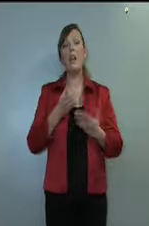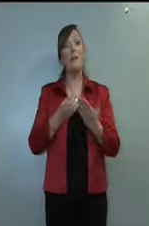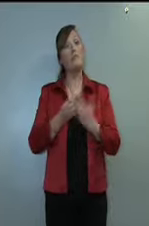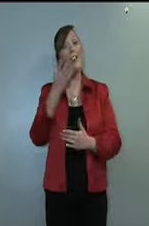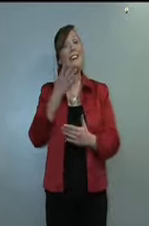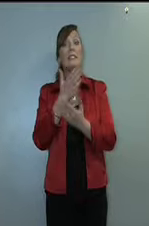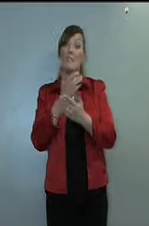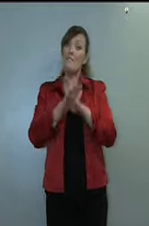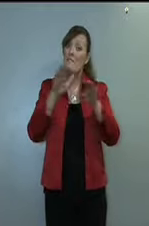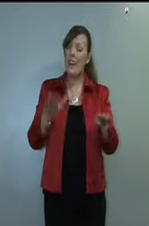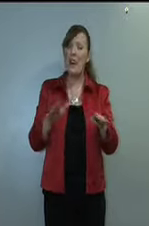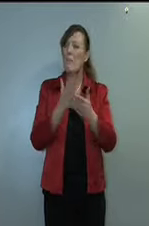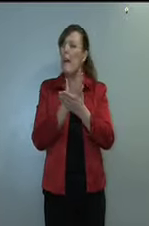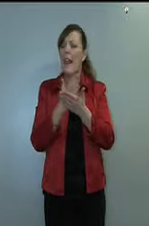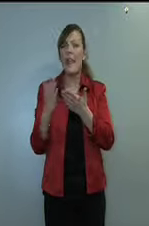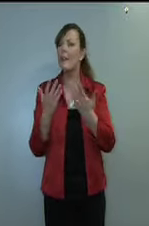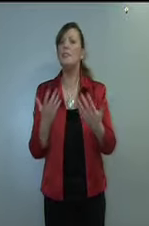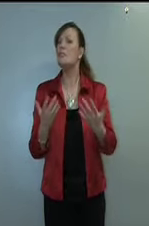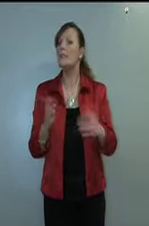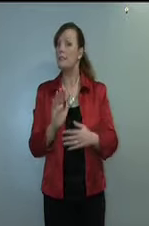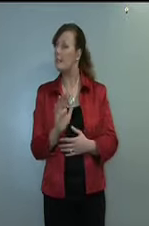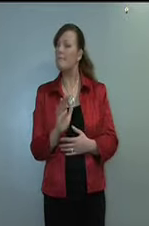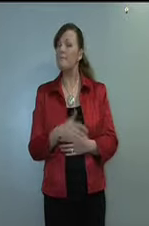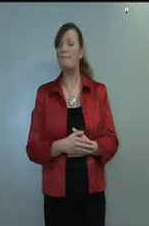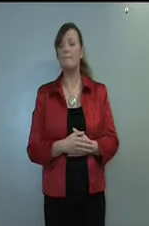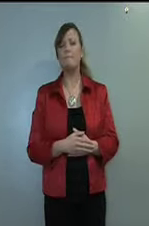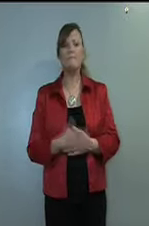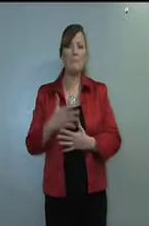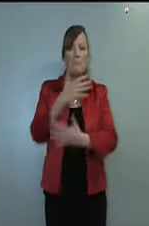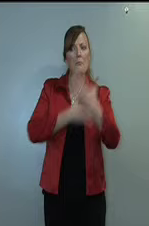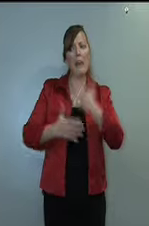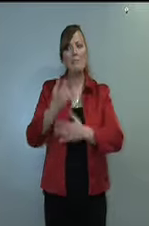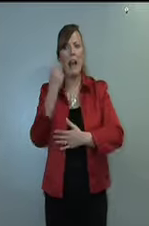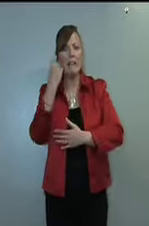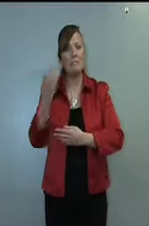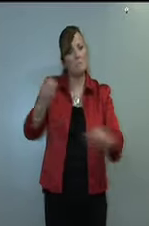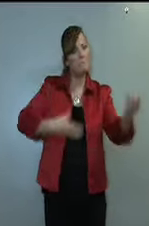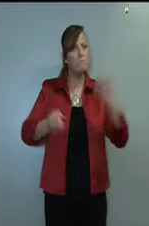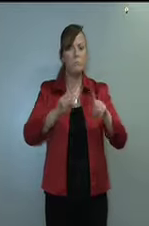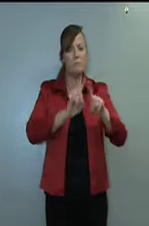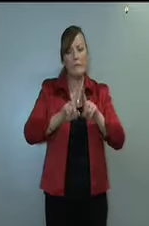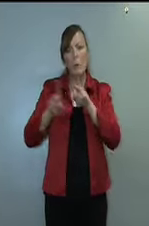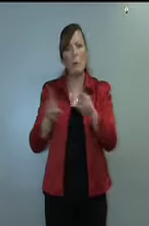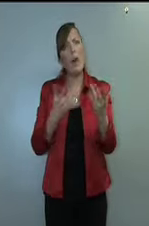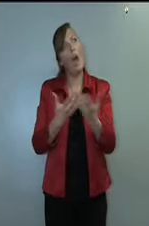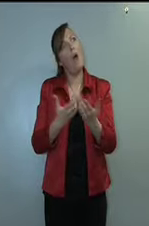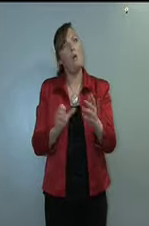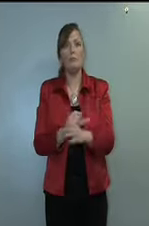The majority felt that pricing was fair but not clear. There was a mixture of suggestions about